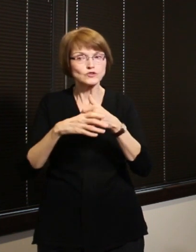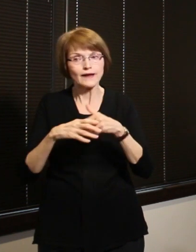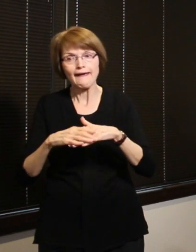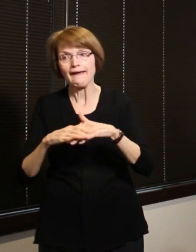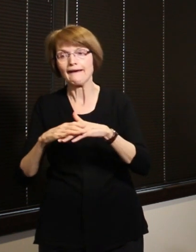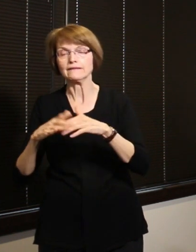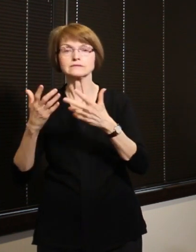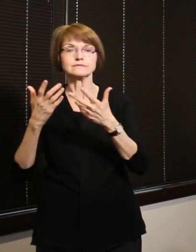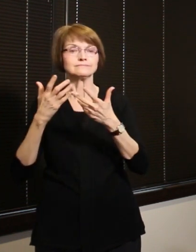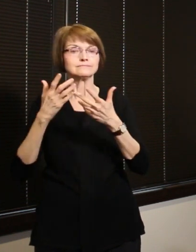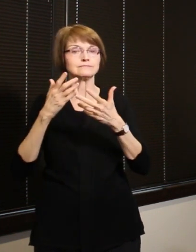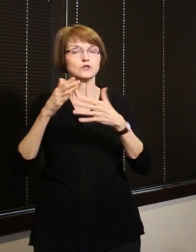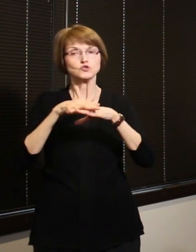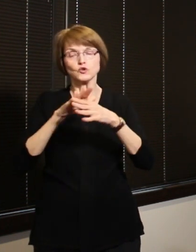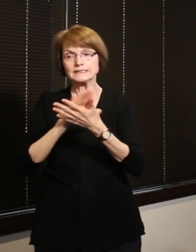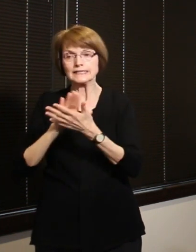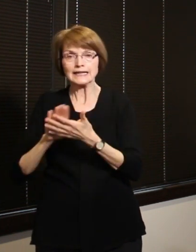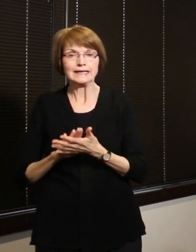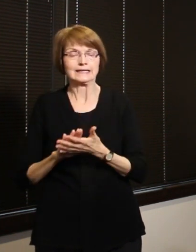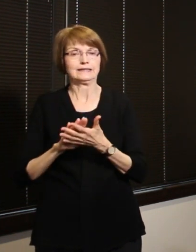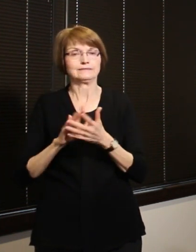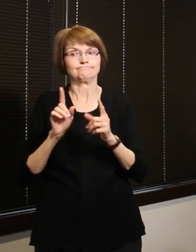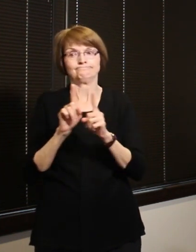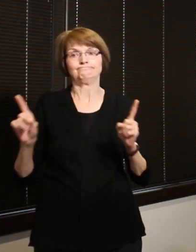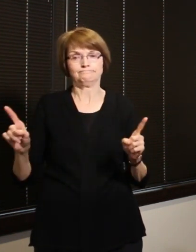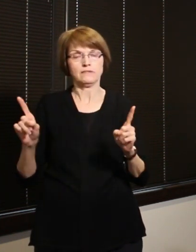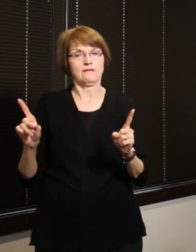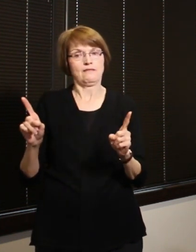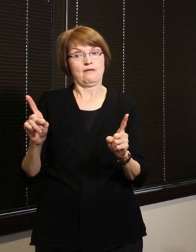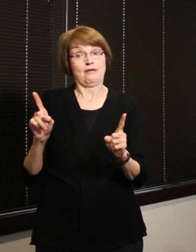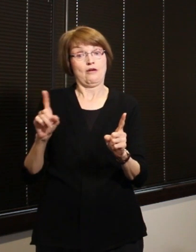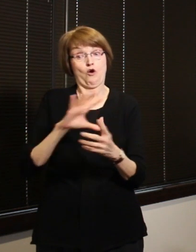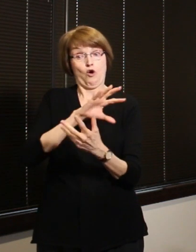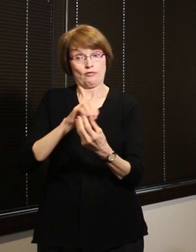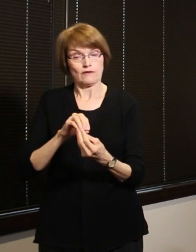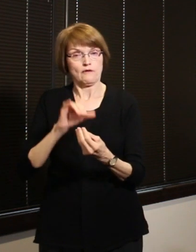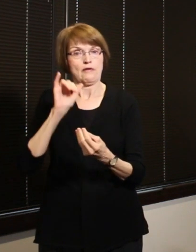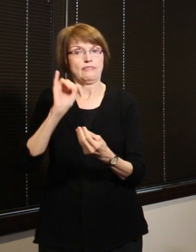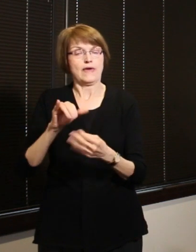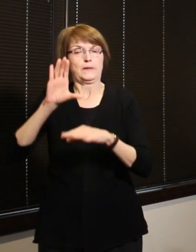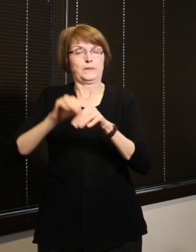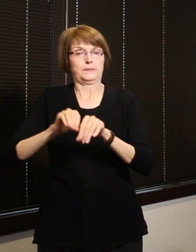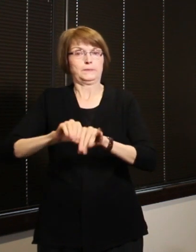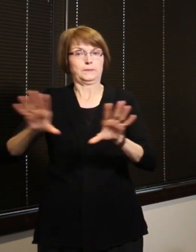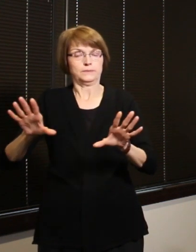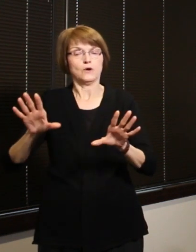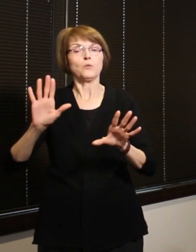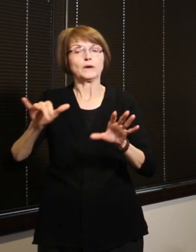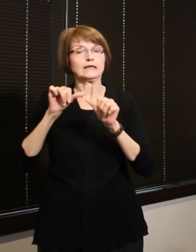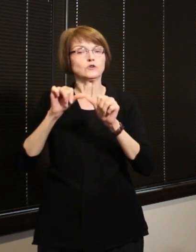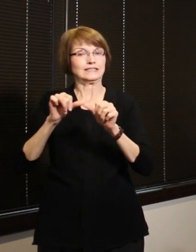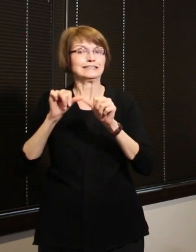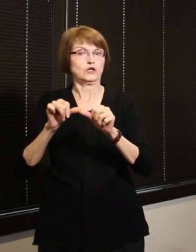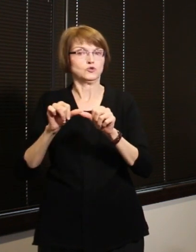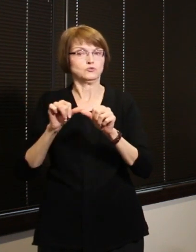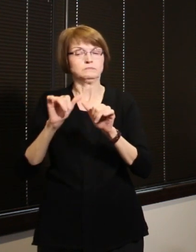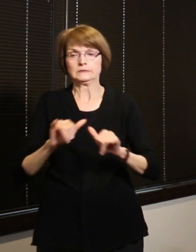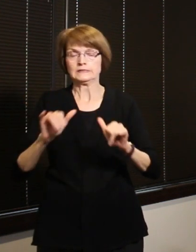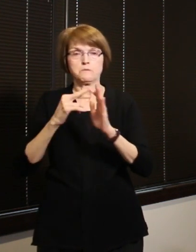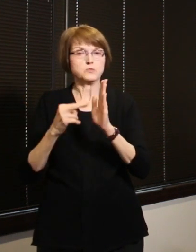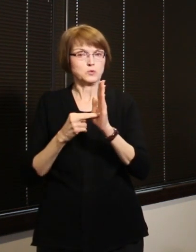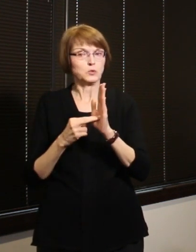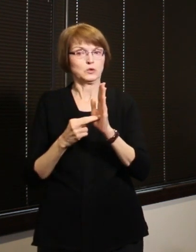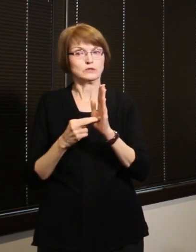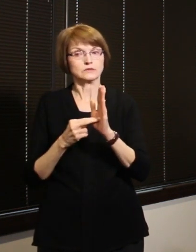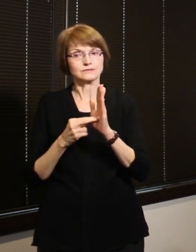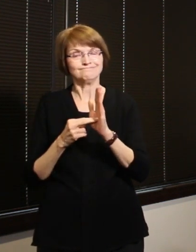can't forget that those are the things that brought that transmission rate low. And those are the things that we need to continue to do even as we